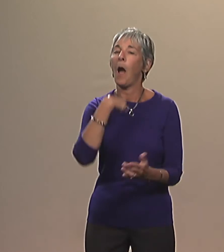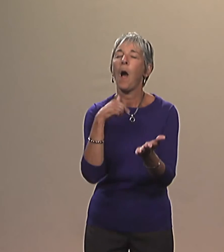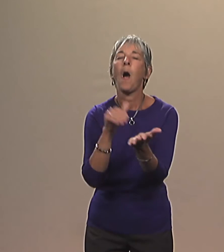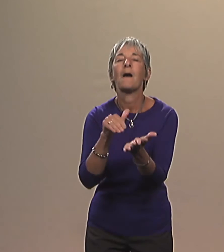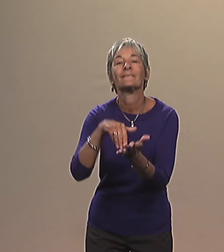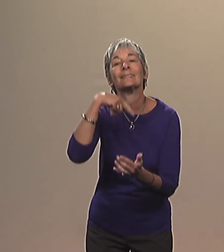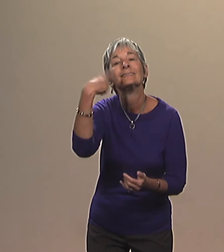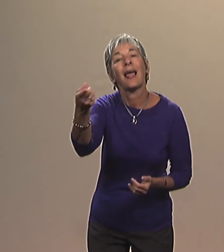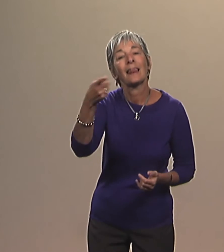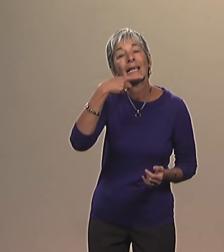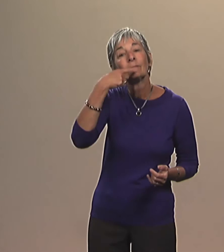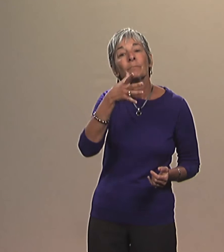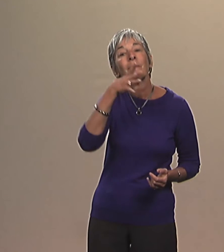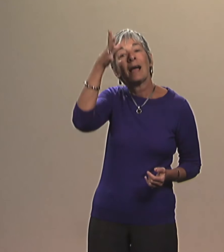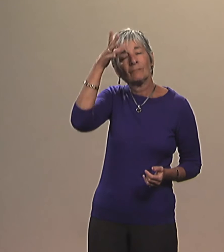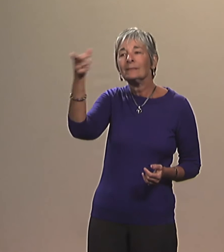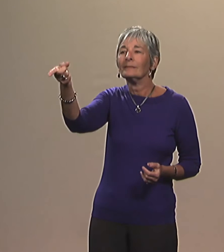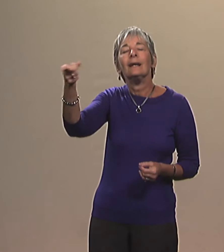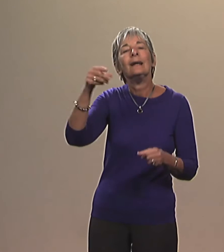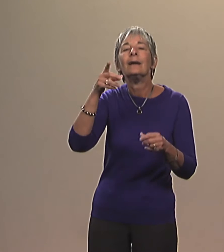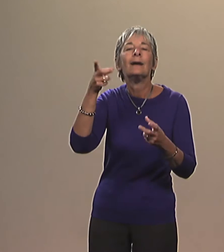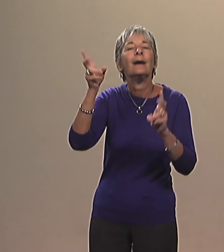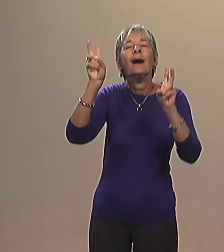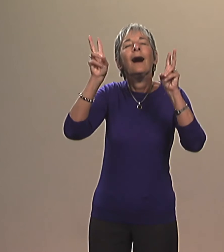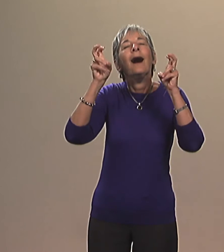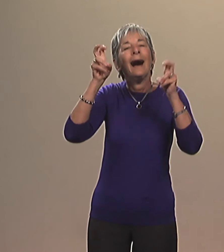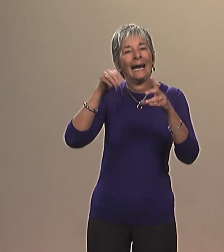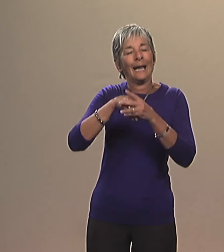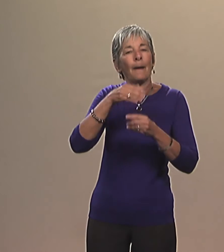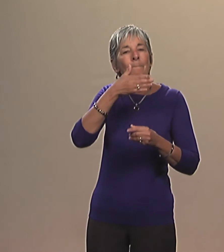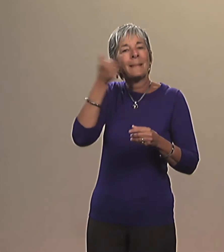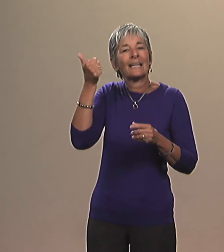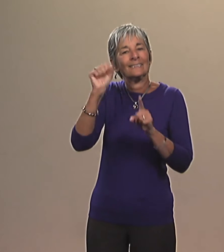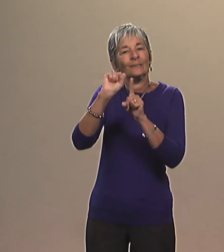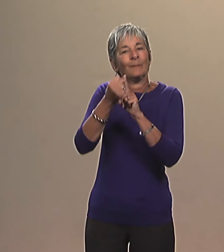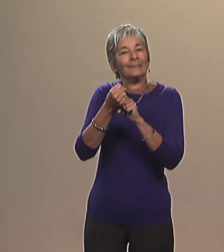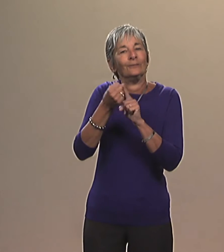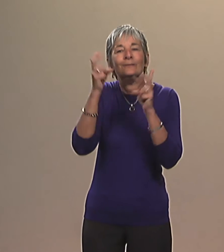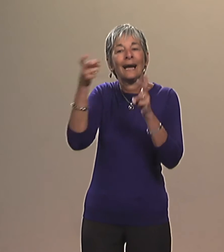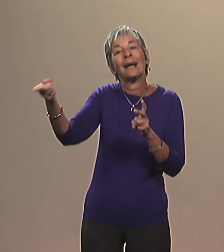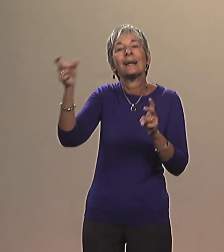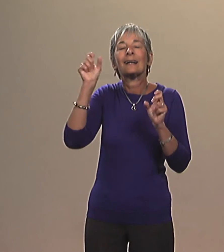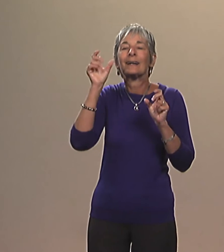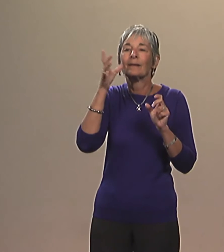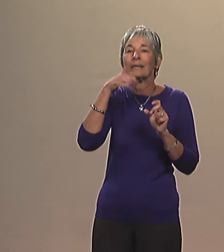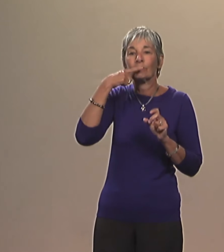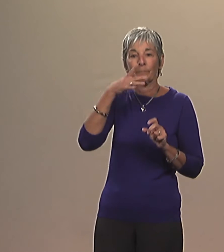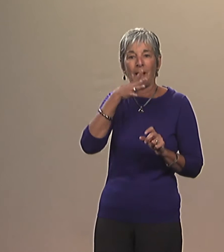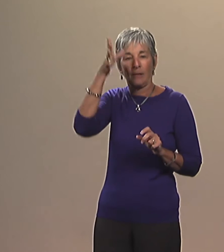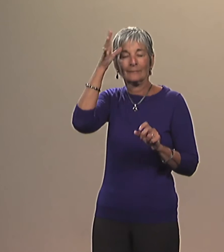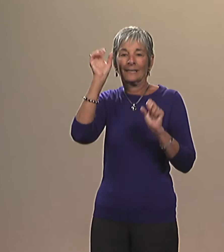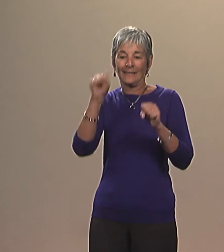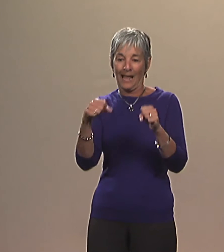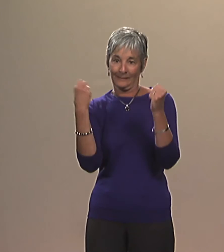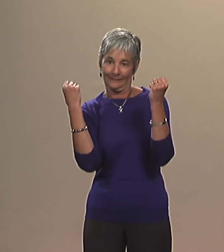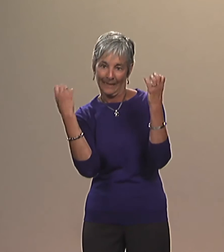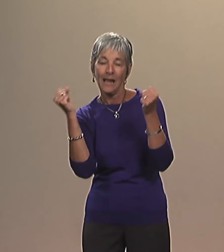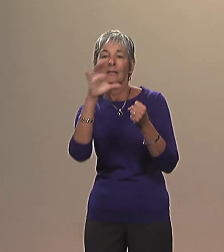often tell parents, in the ideal situation, hearing parents who sign fluently can even interpret the radio news broadcast to their children while they are in the